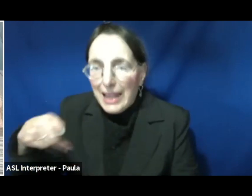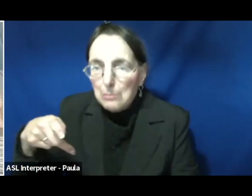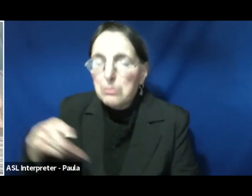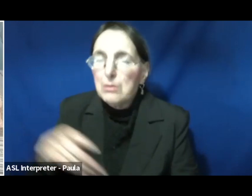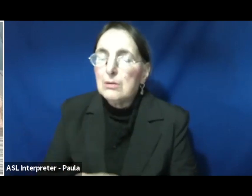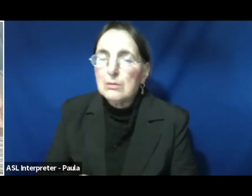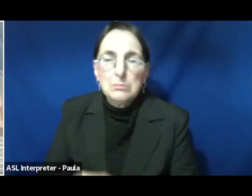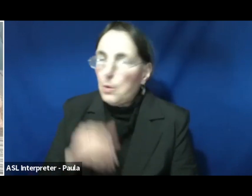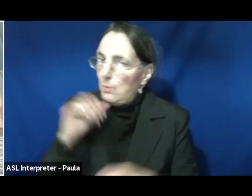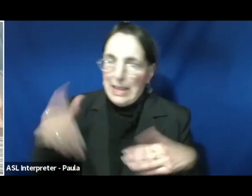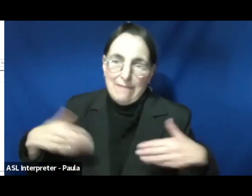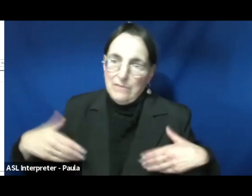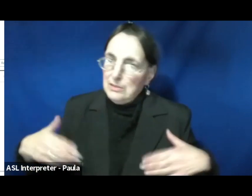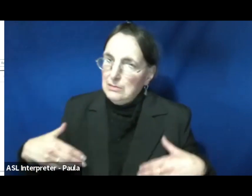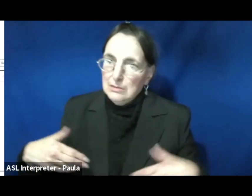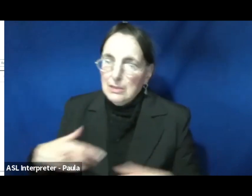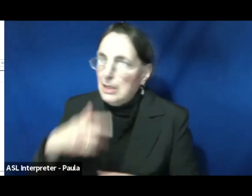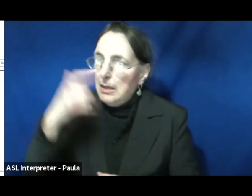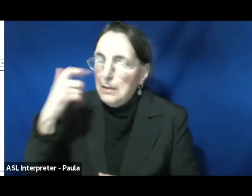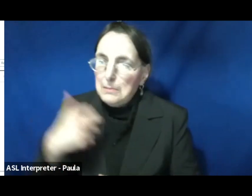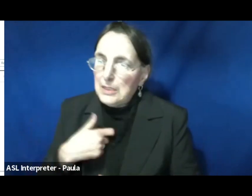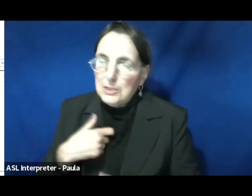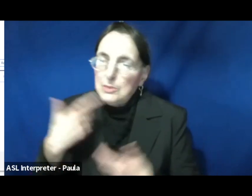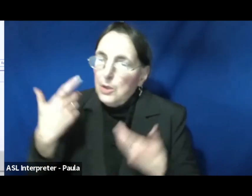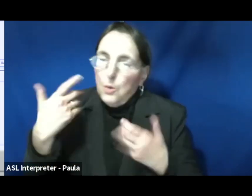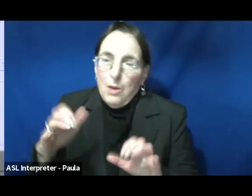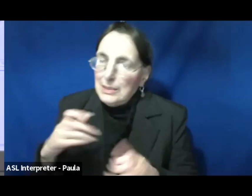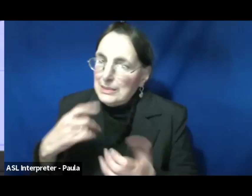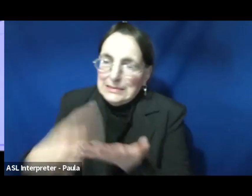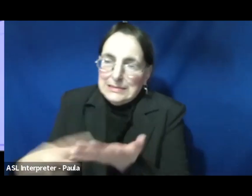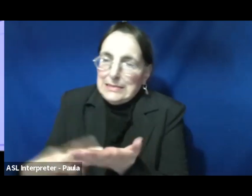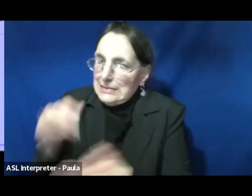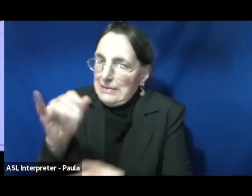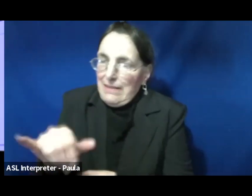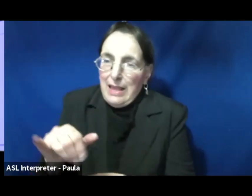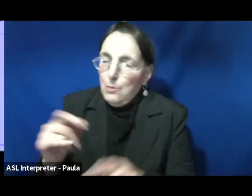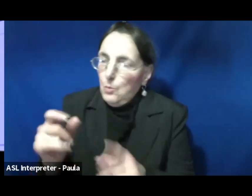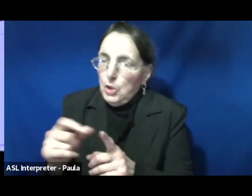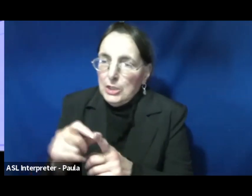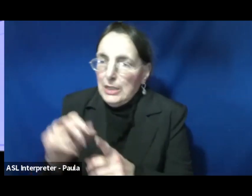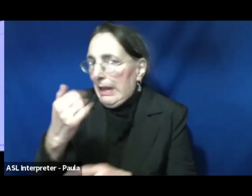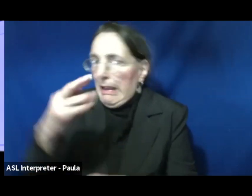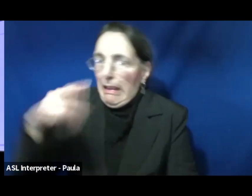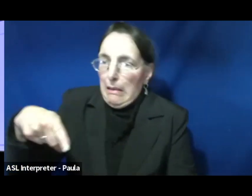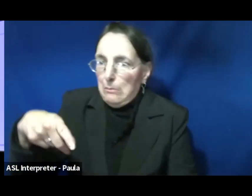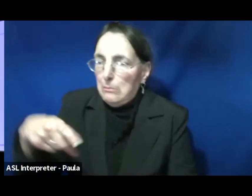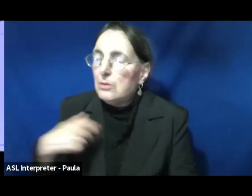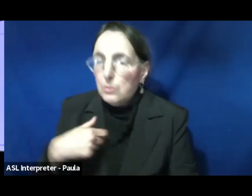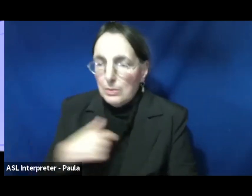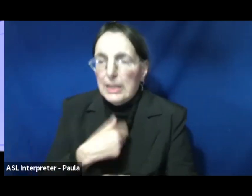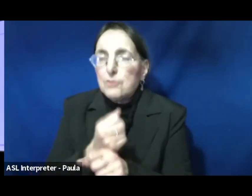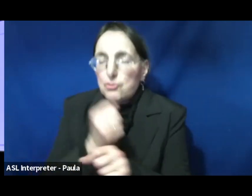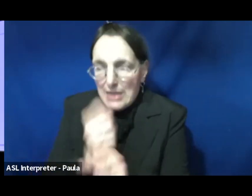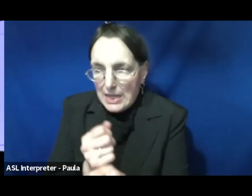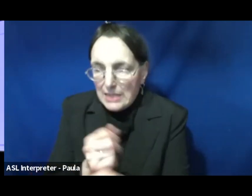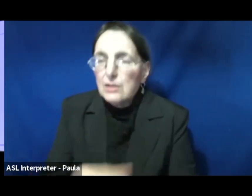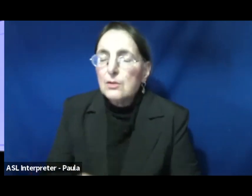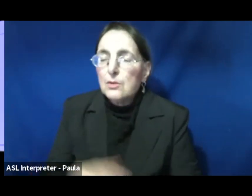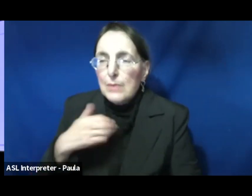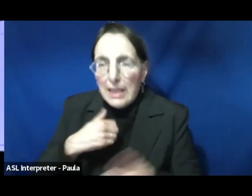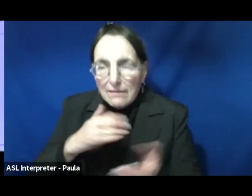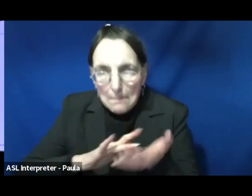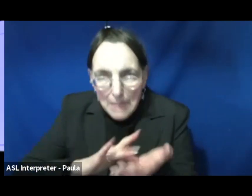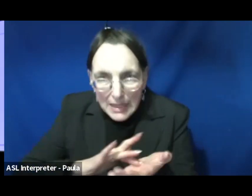But we didn't, because we didn't want to hear the conversation. We have created, we've had medicines